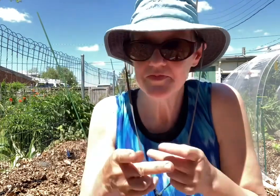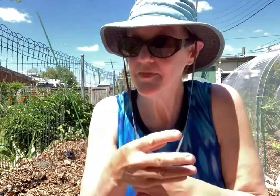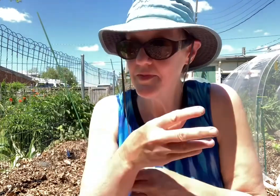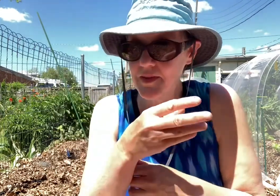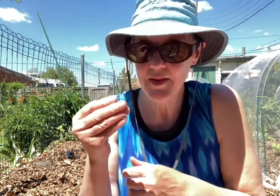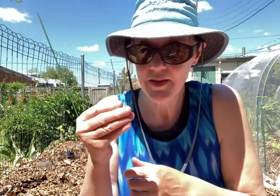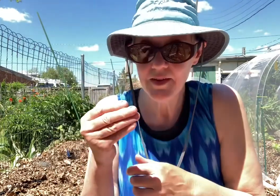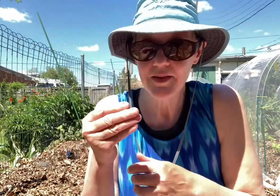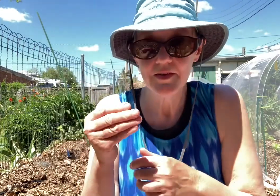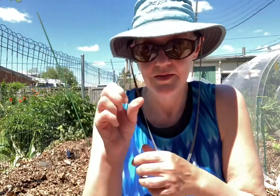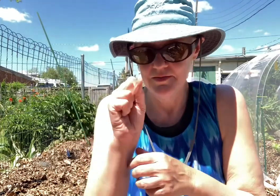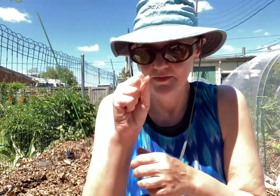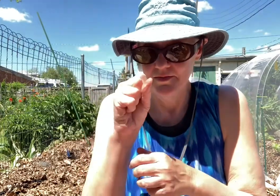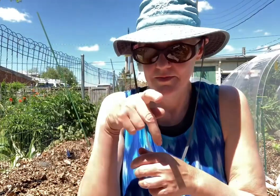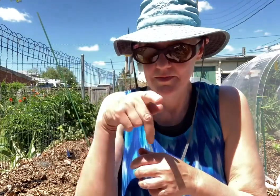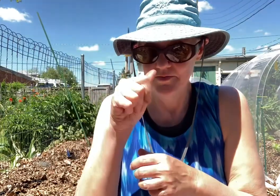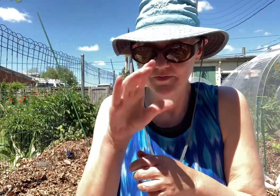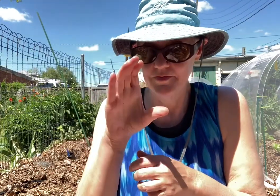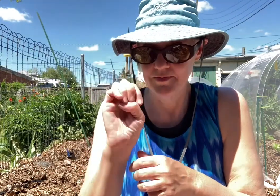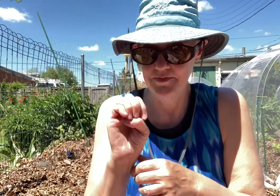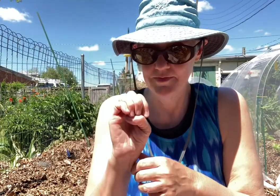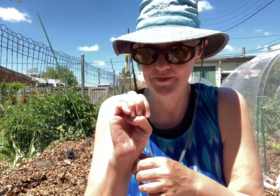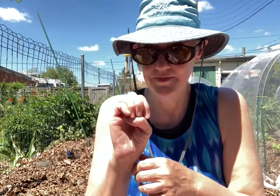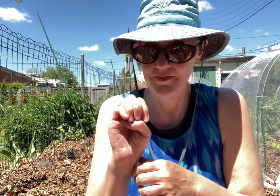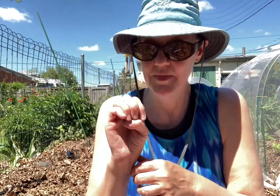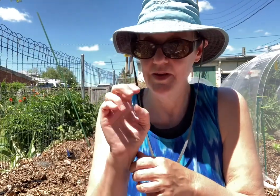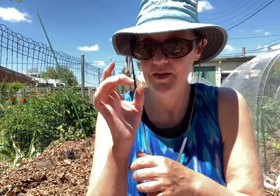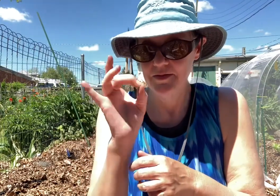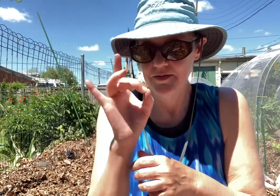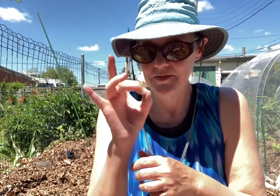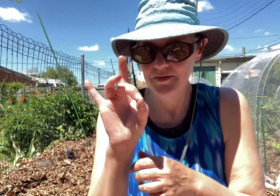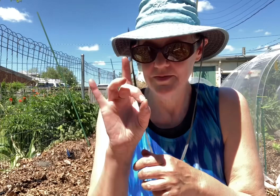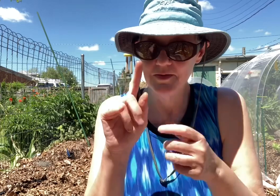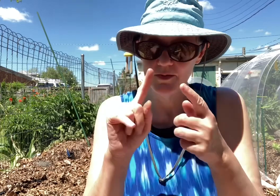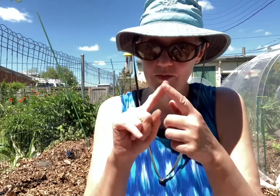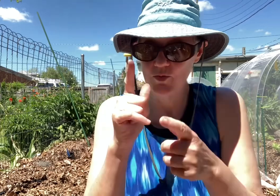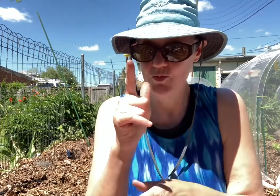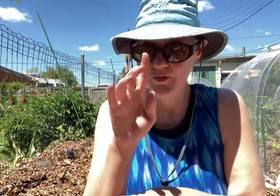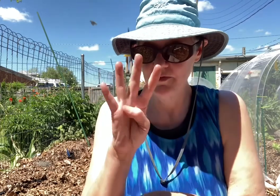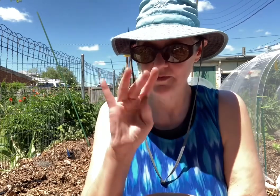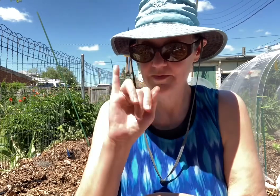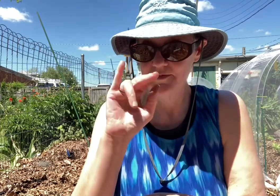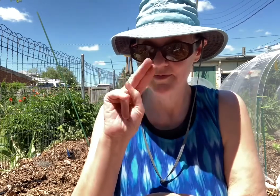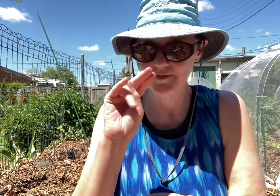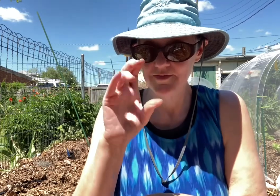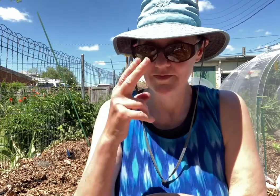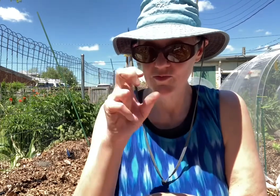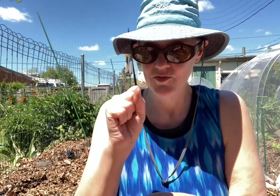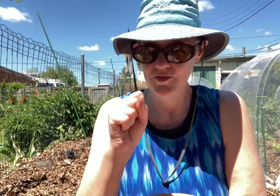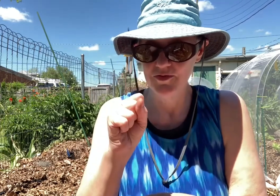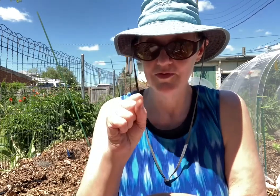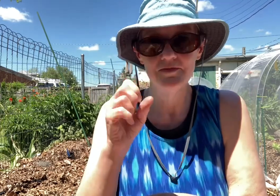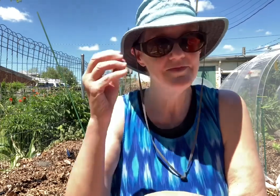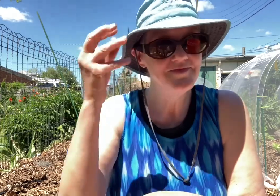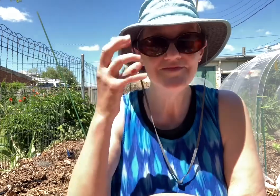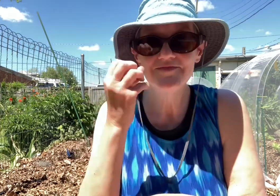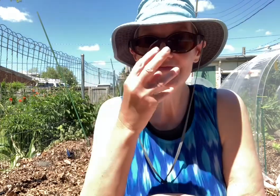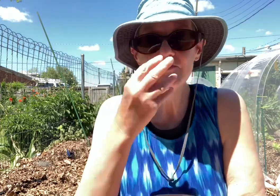pick a sunny and warm location and space them 18 to 24